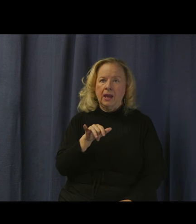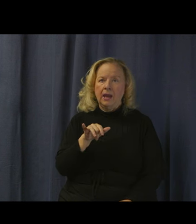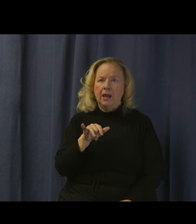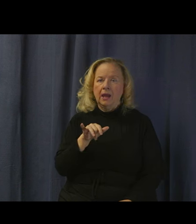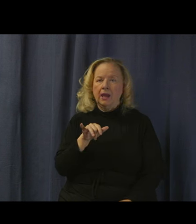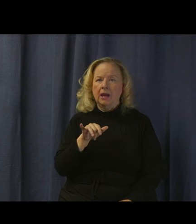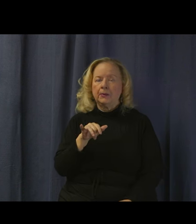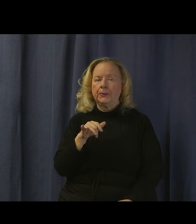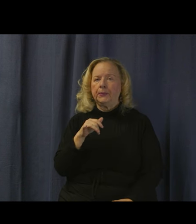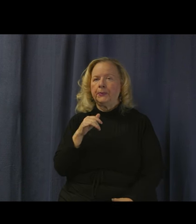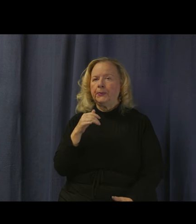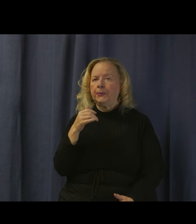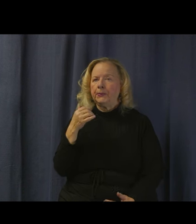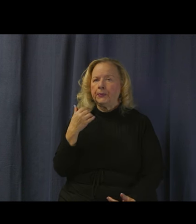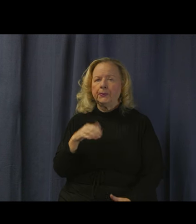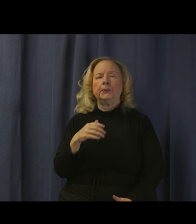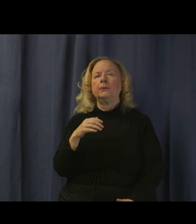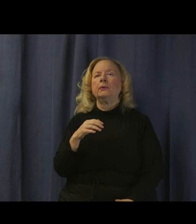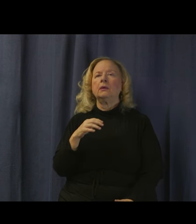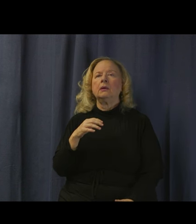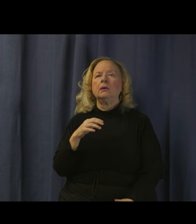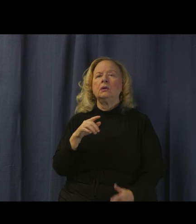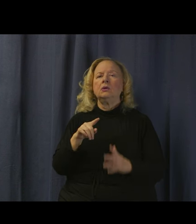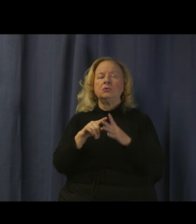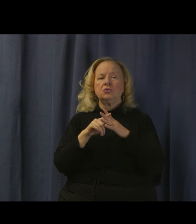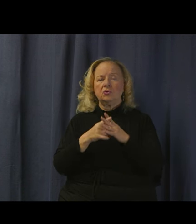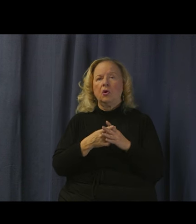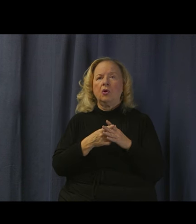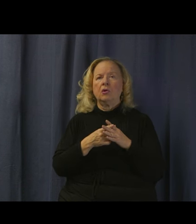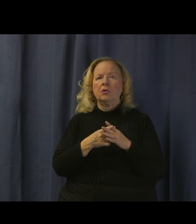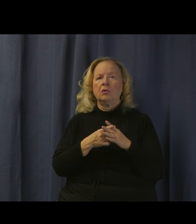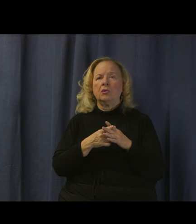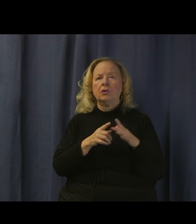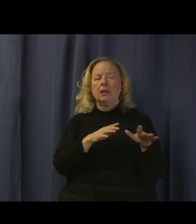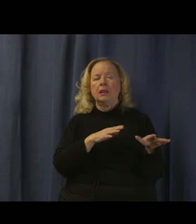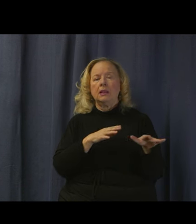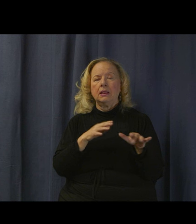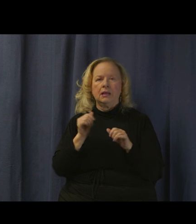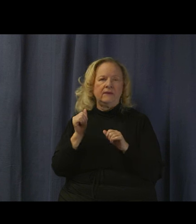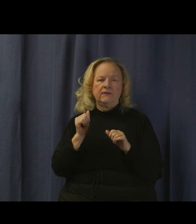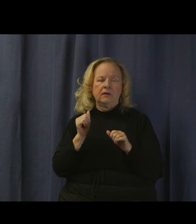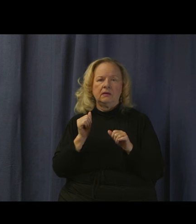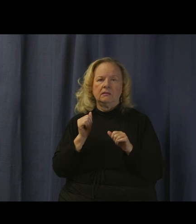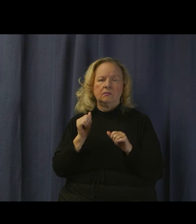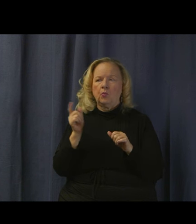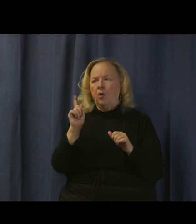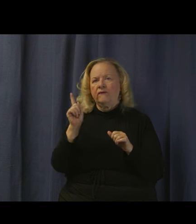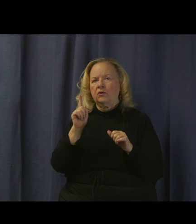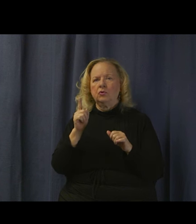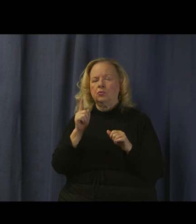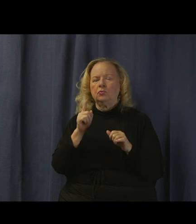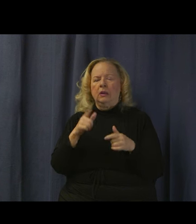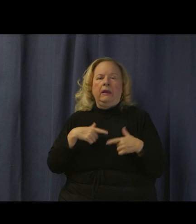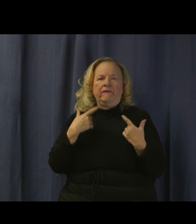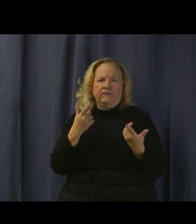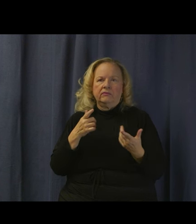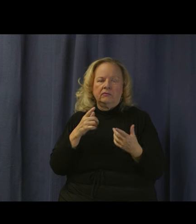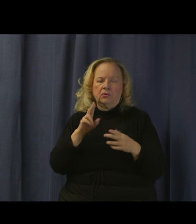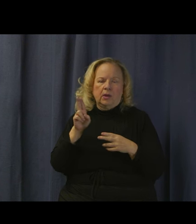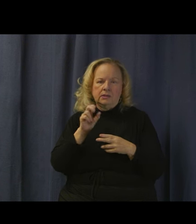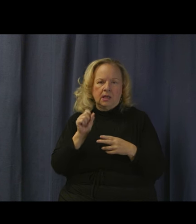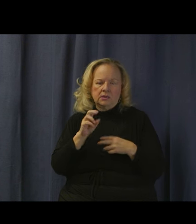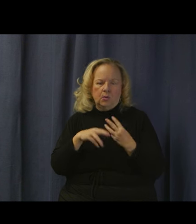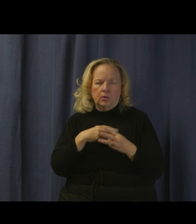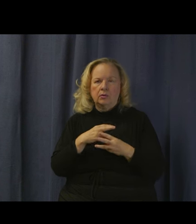Of course, we're going to start out leaving from wherever you are across the United States, around the world. And we're all going to land in Tel